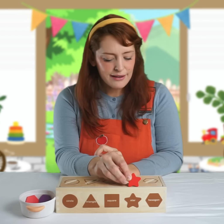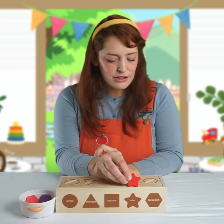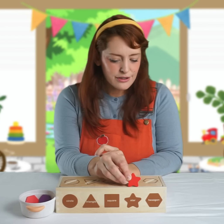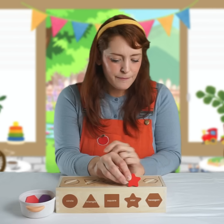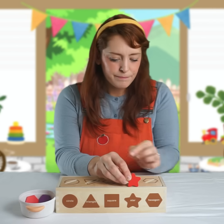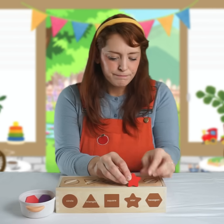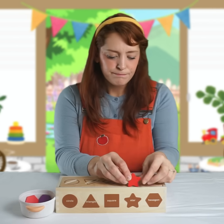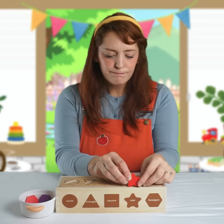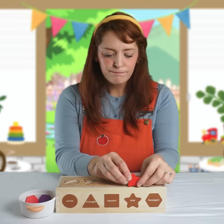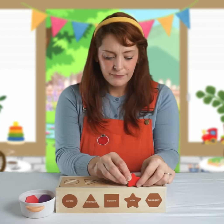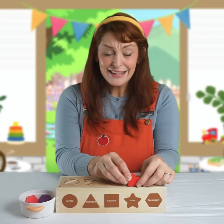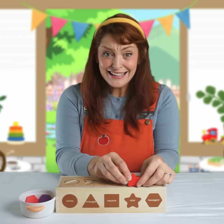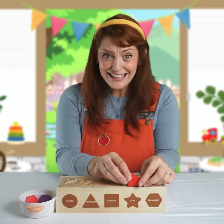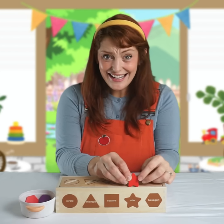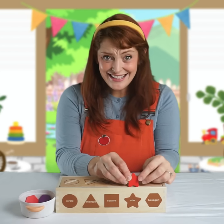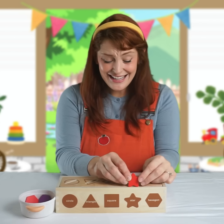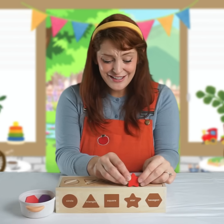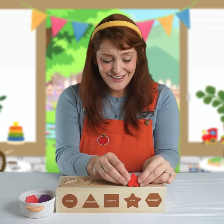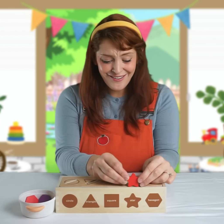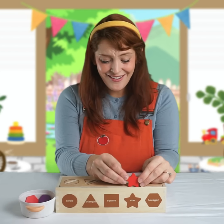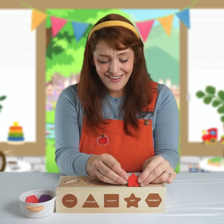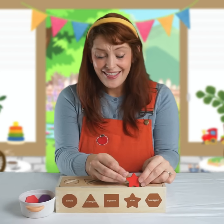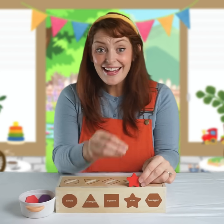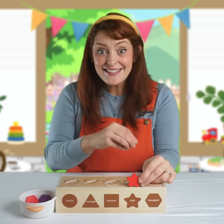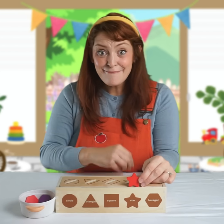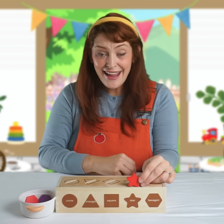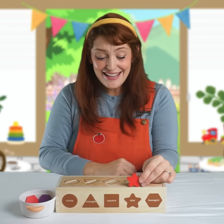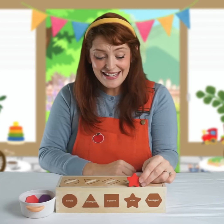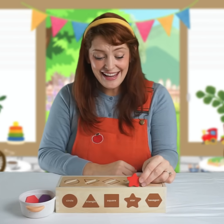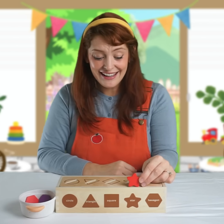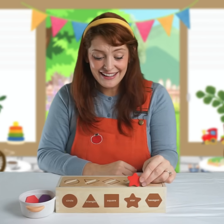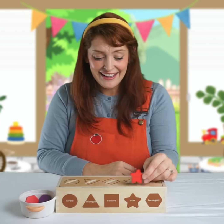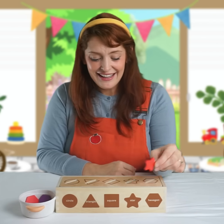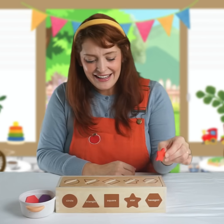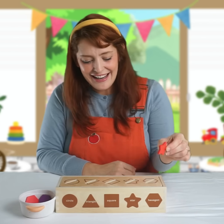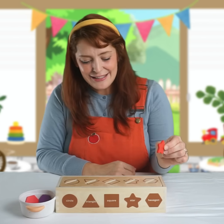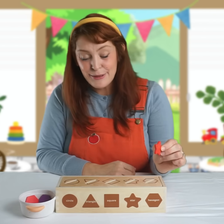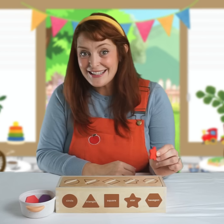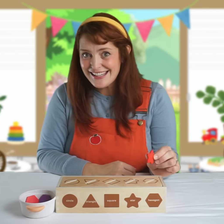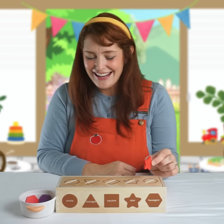match? Yes, they do. That's amazing. Let's put it in.